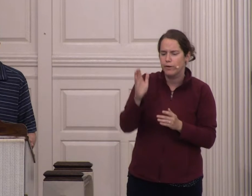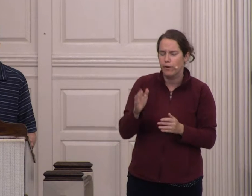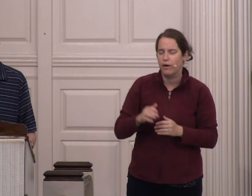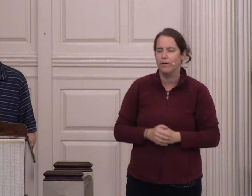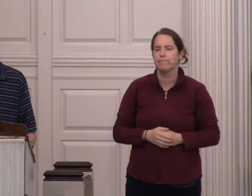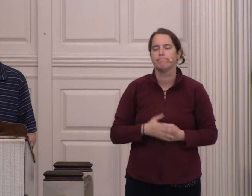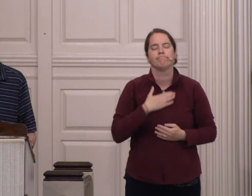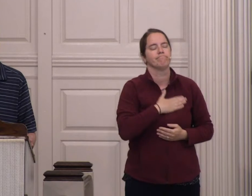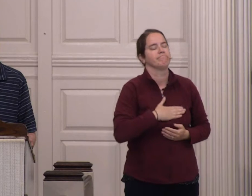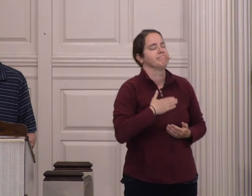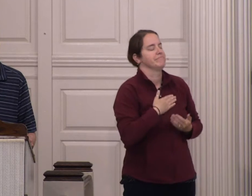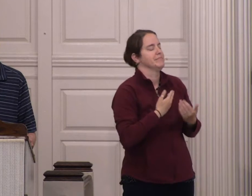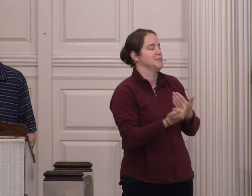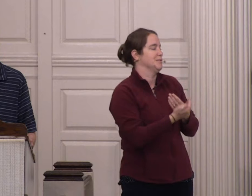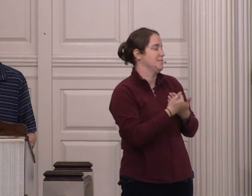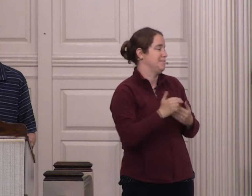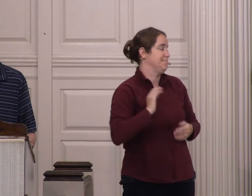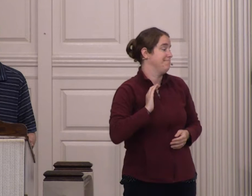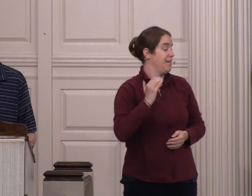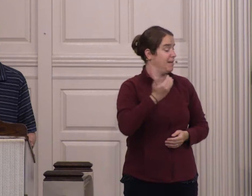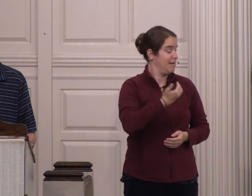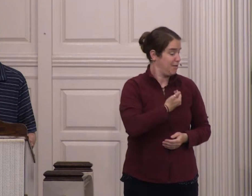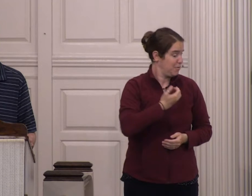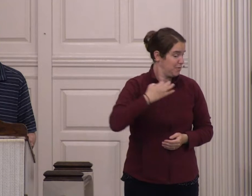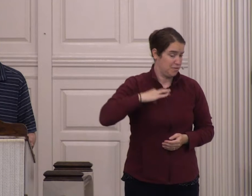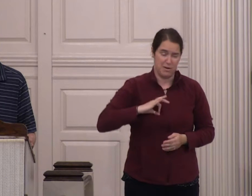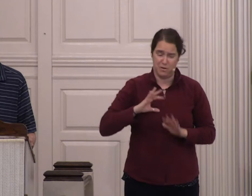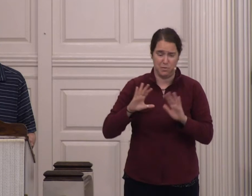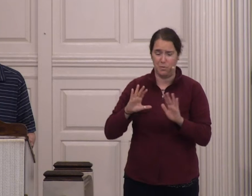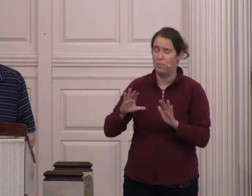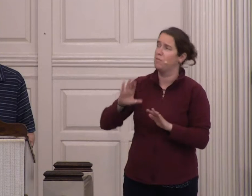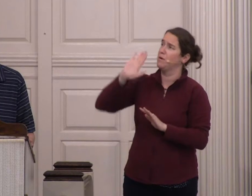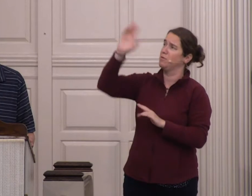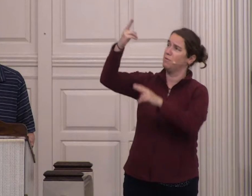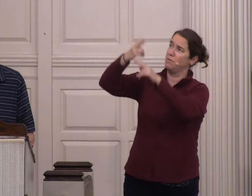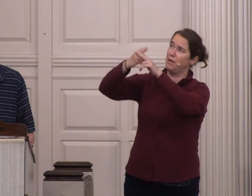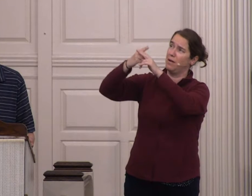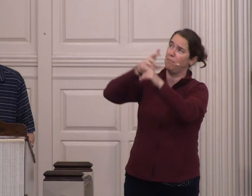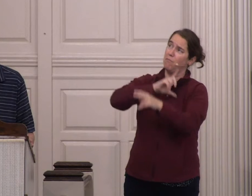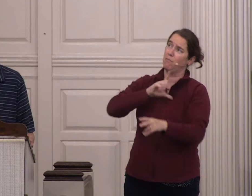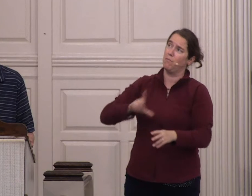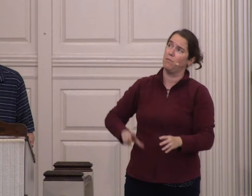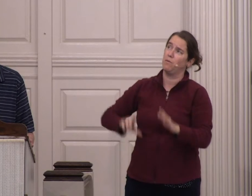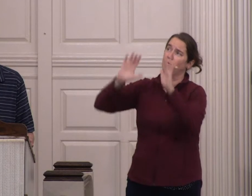Not to us, O Lord, but to your name give the glory.